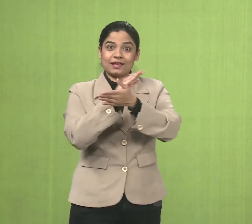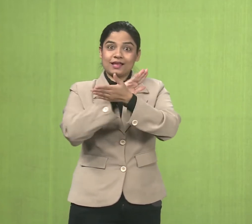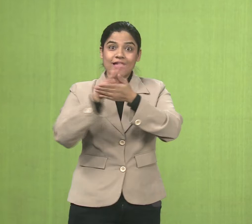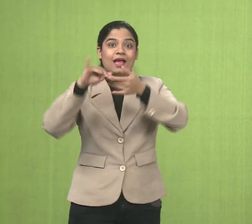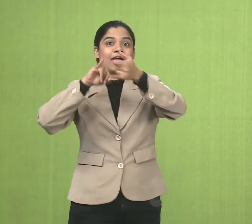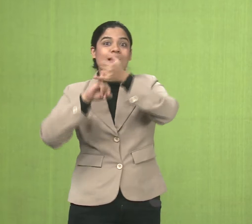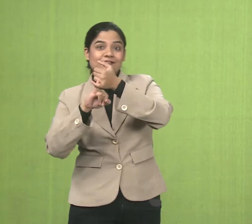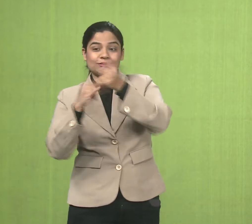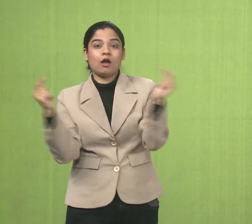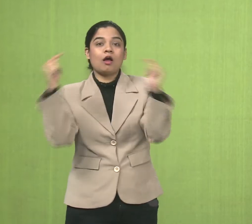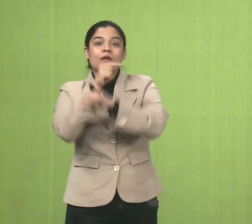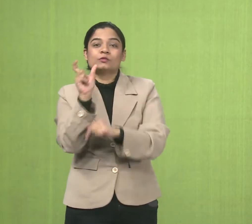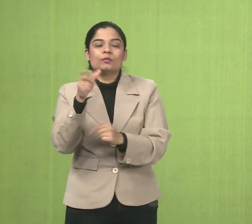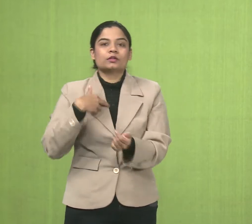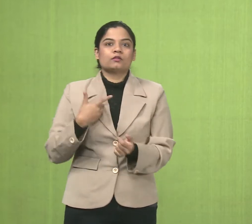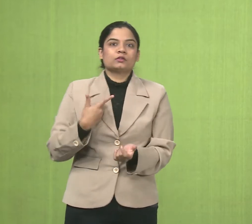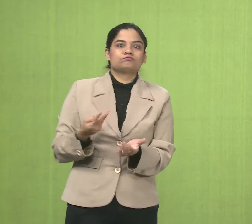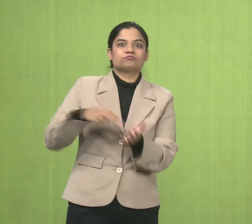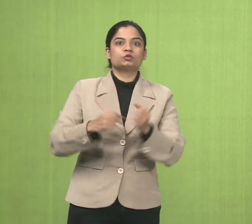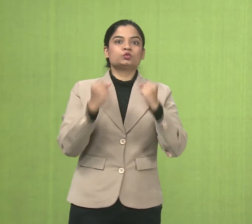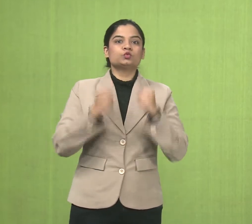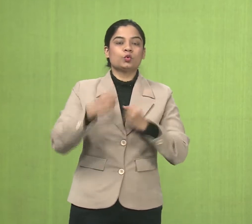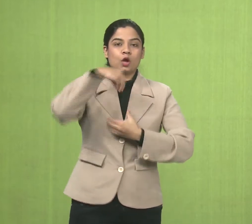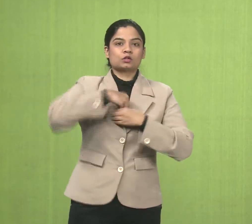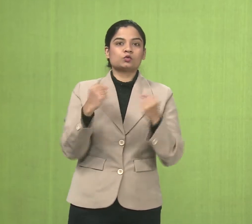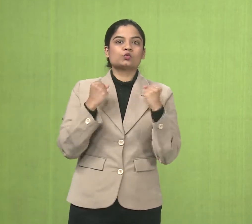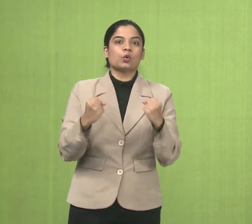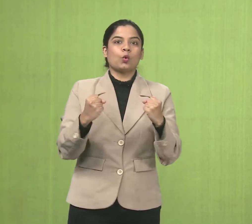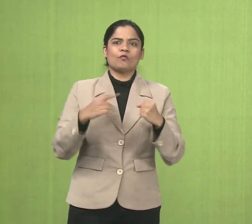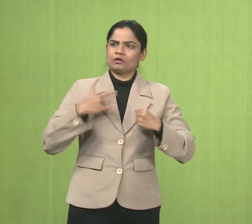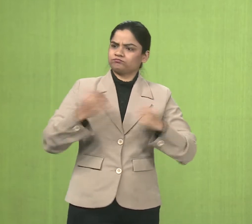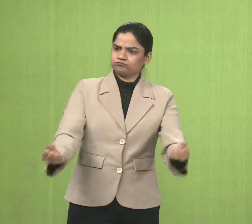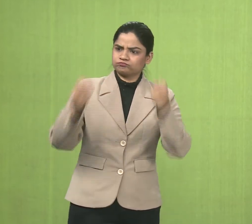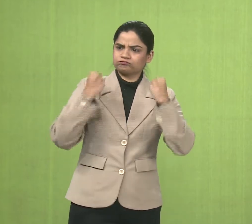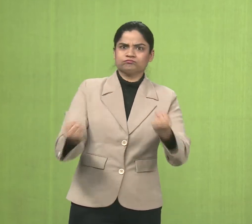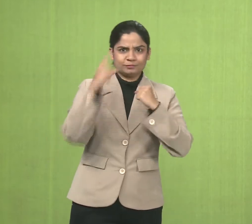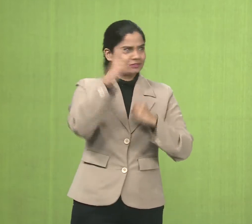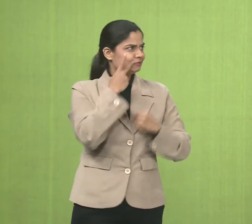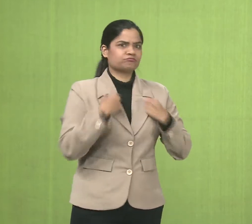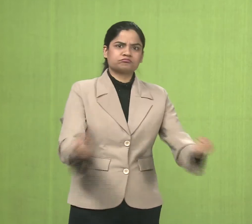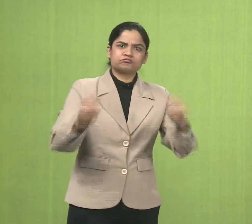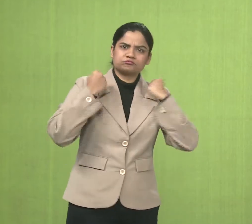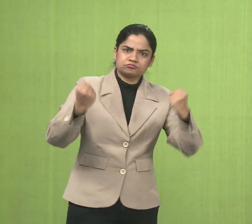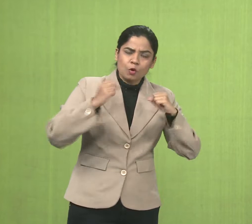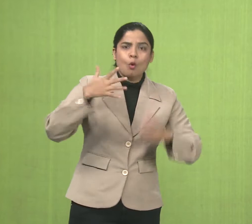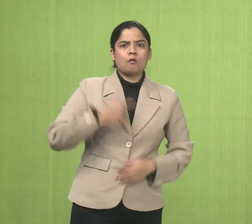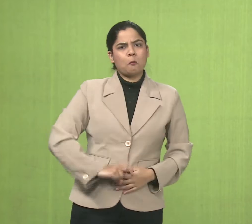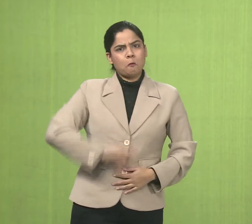strengths. Strengths mean a quality or a state, something that you still have, Like for example, as you can see